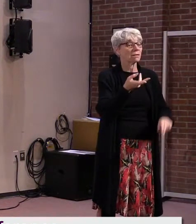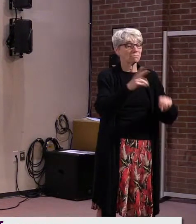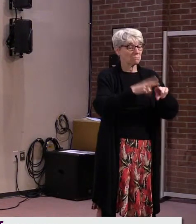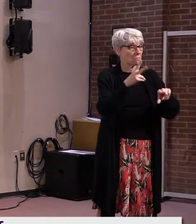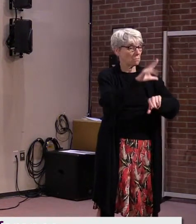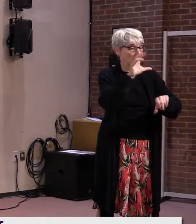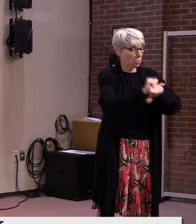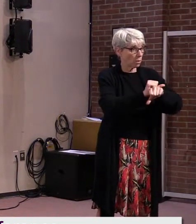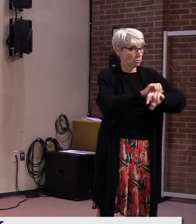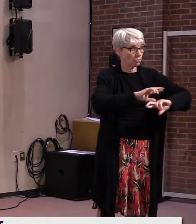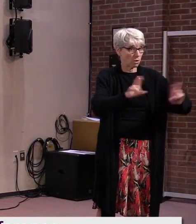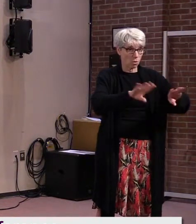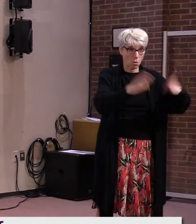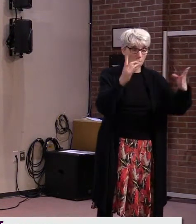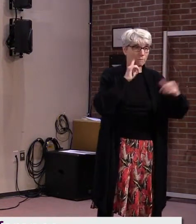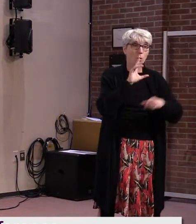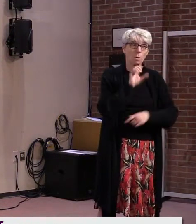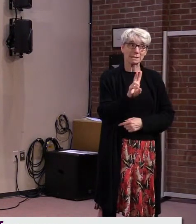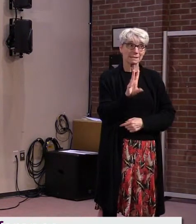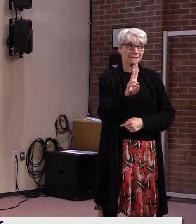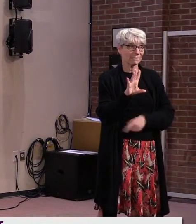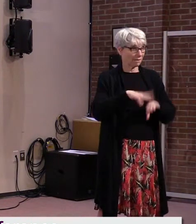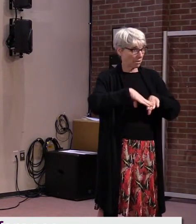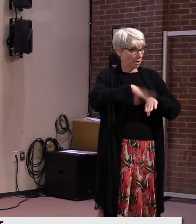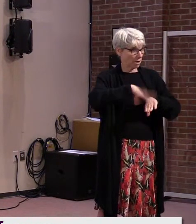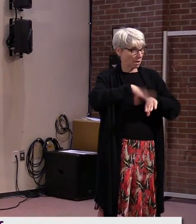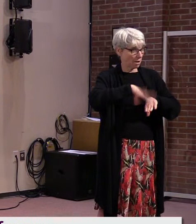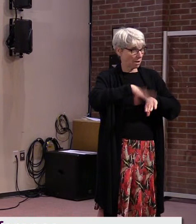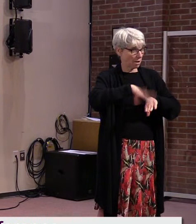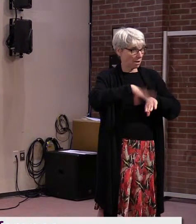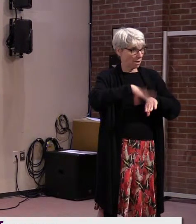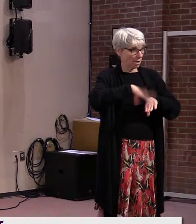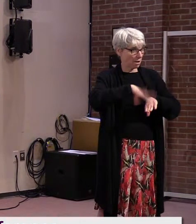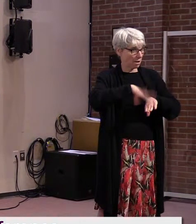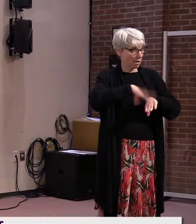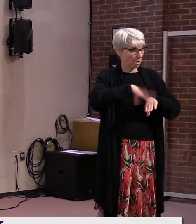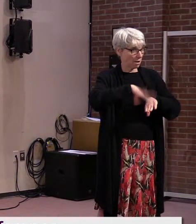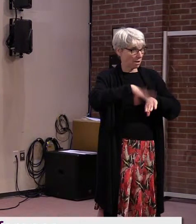available to those 65 and older. At this time,